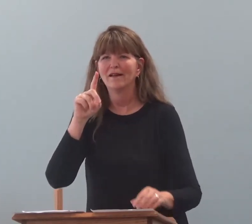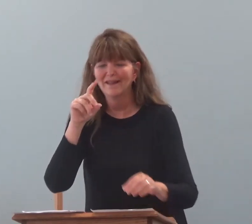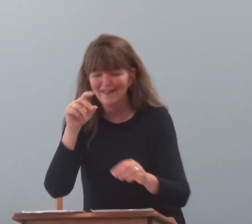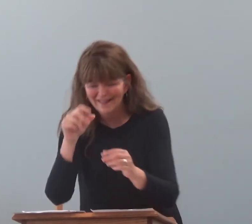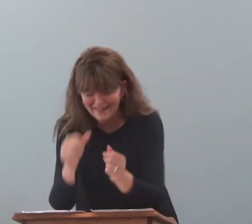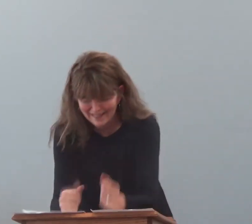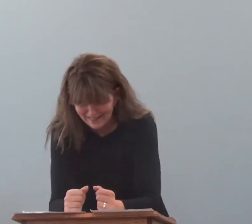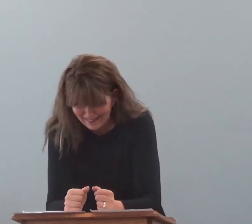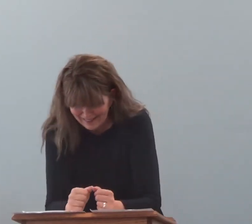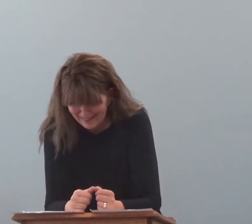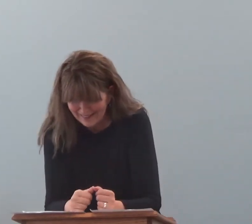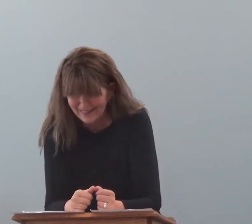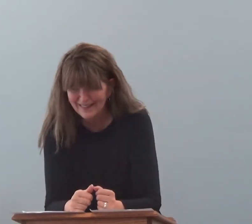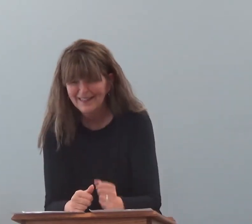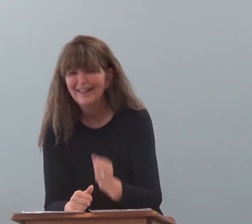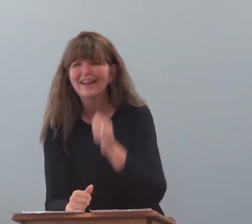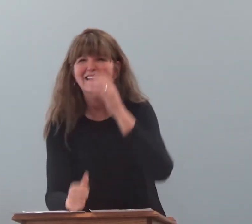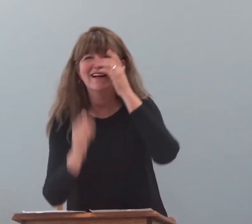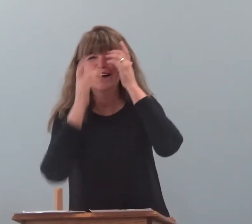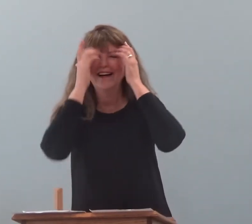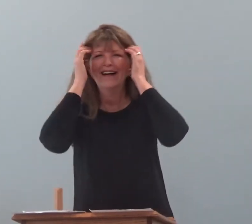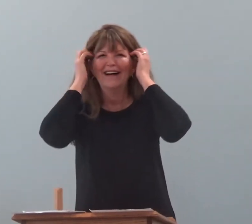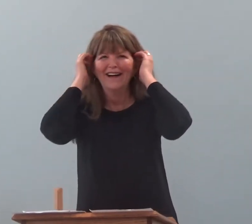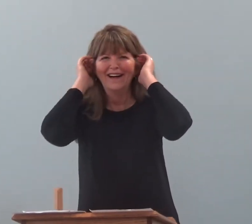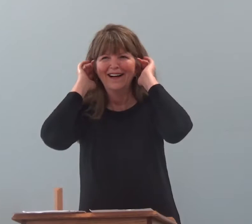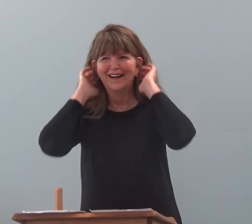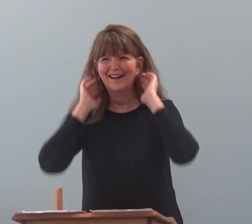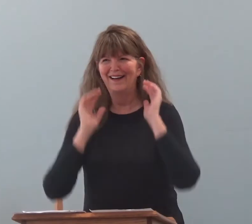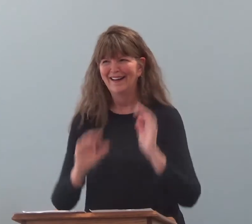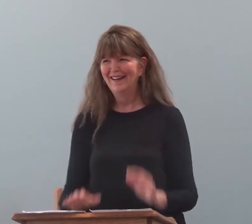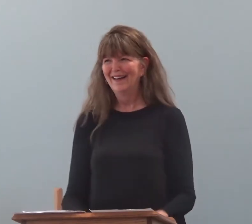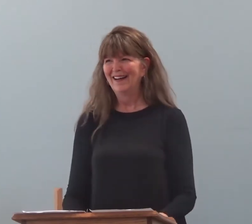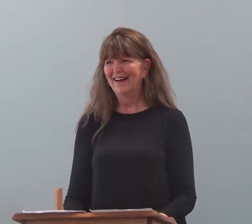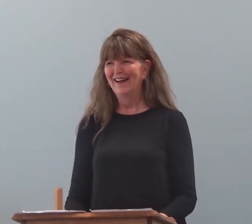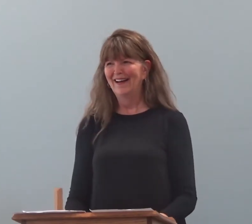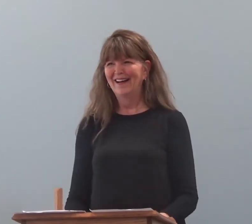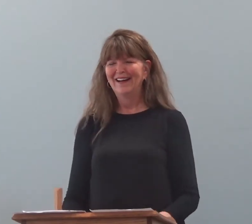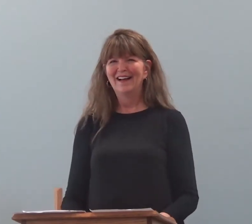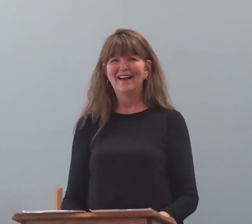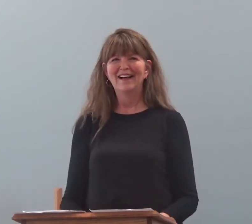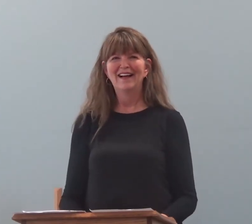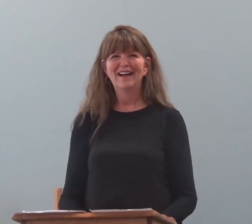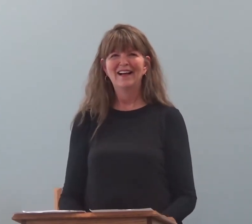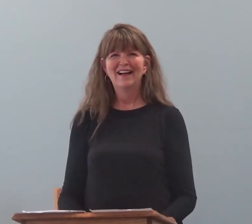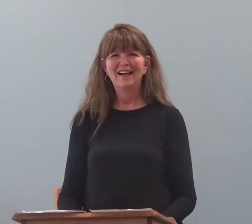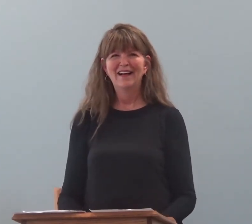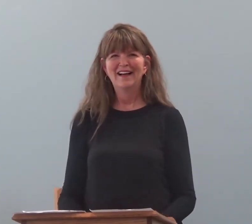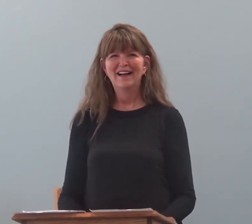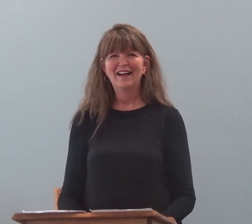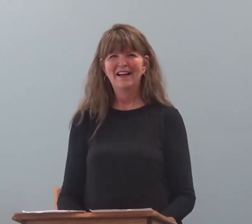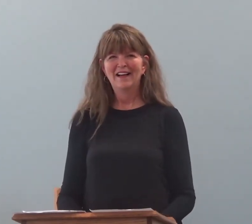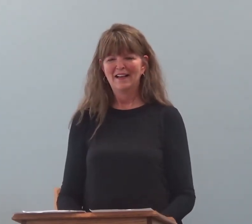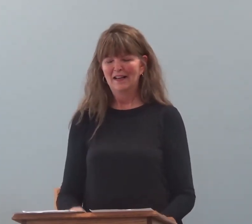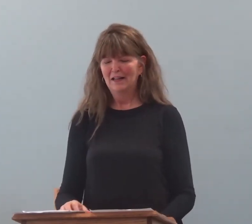We might need another cord. Yet another cord. So that you Zoom people can see the